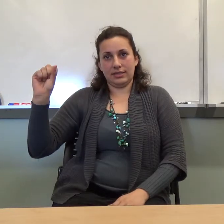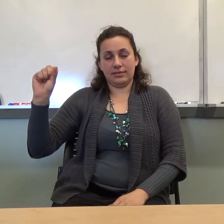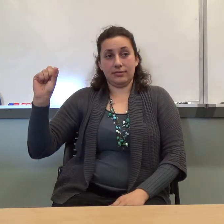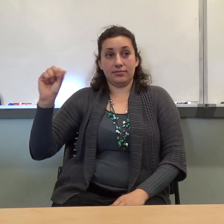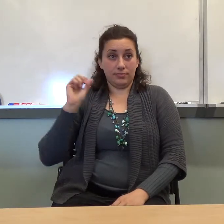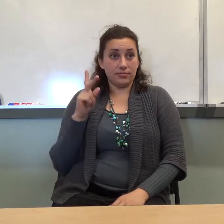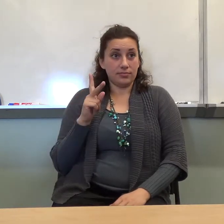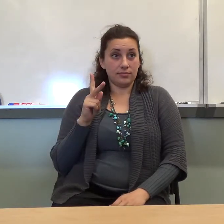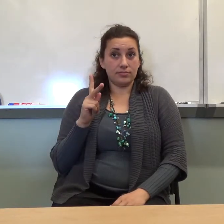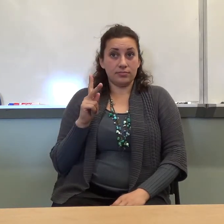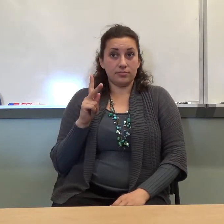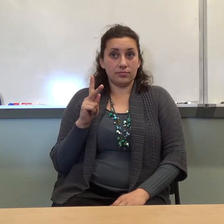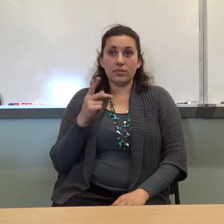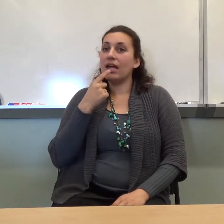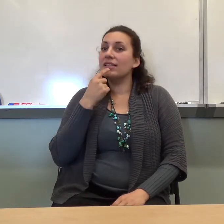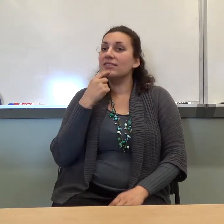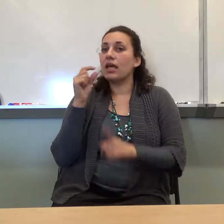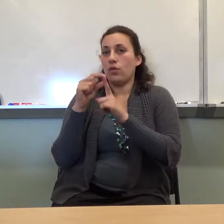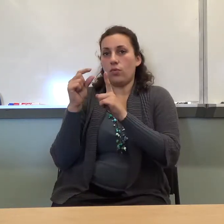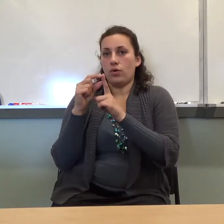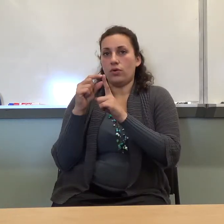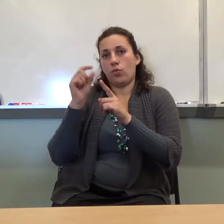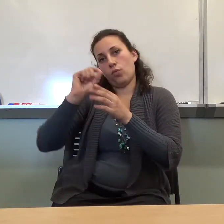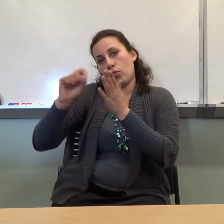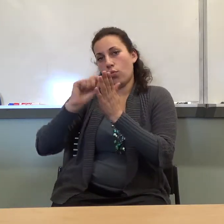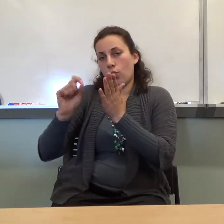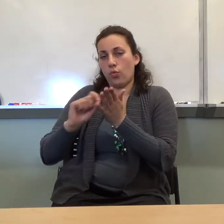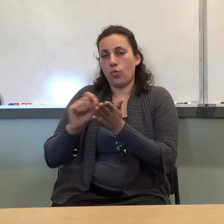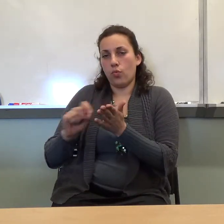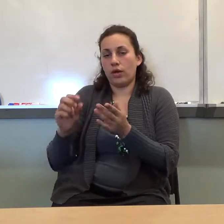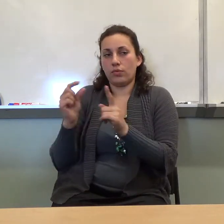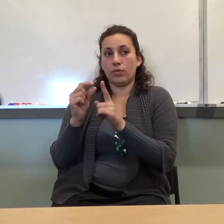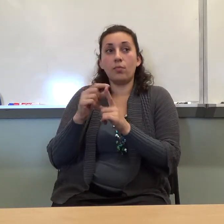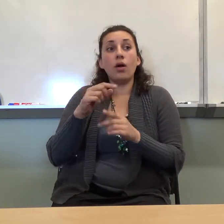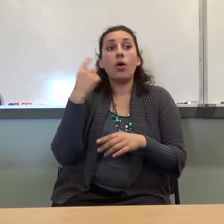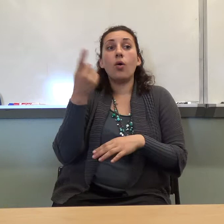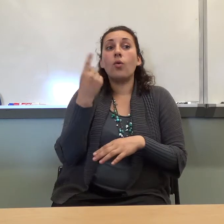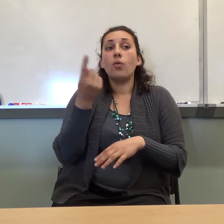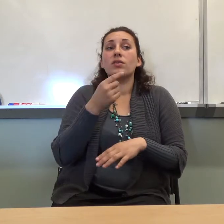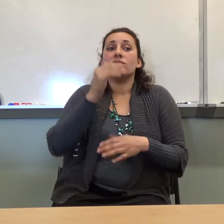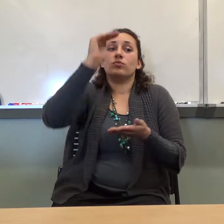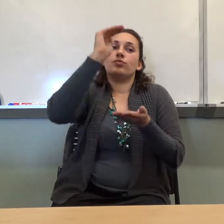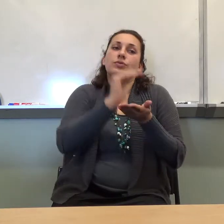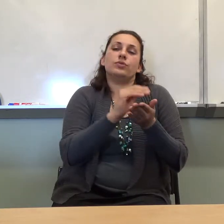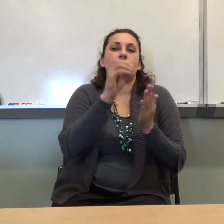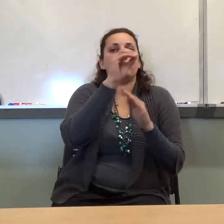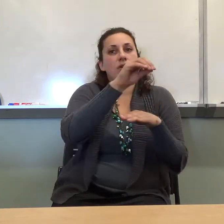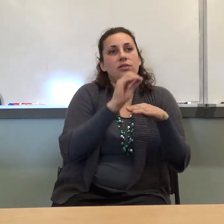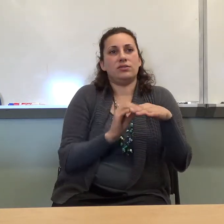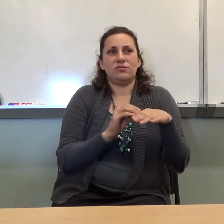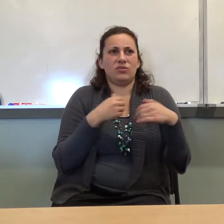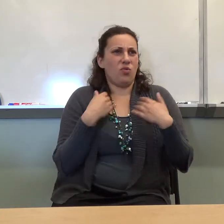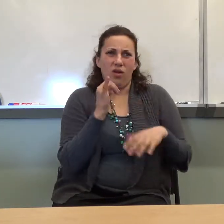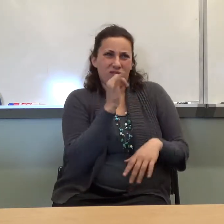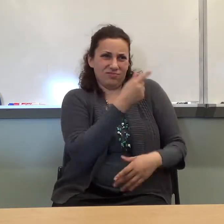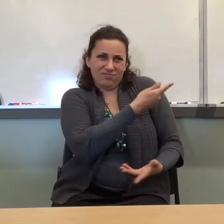thousandths, okay? Now, of course, always reduce fractions. So we don't want to just write that in there. If you look at the back of the